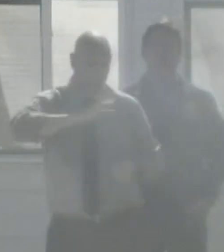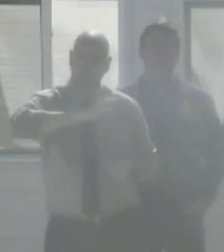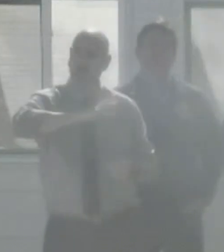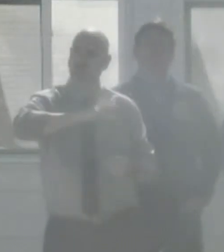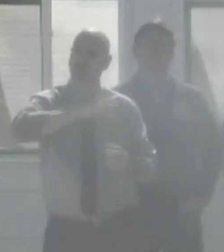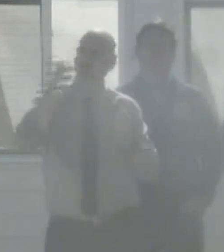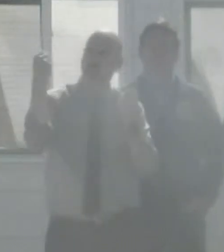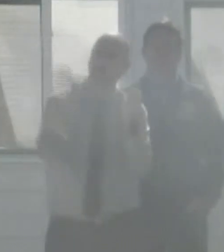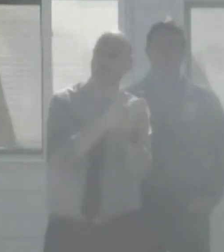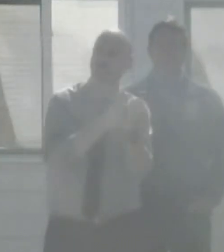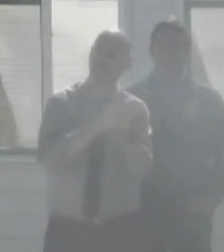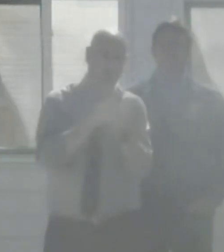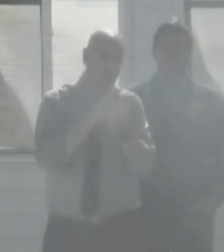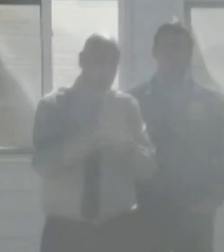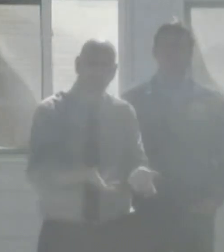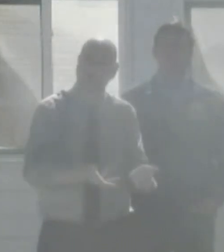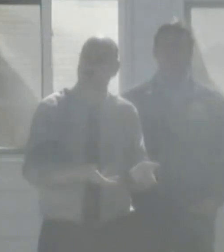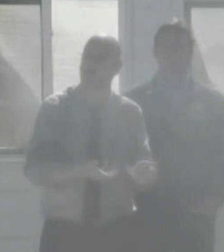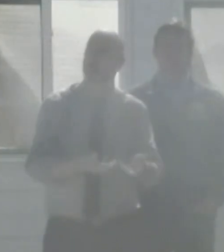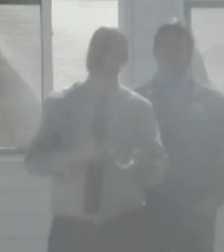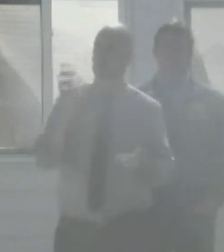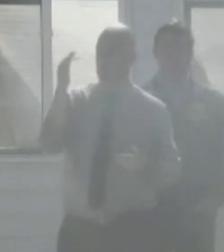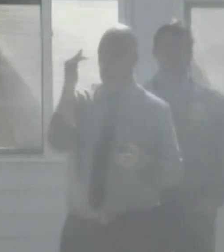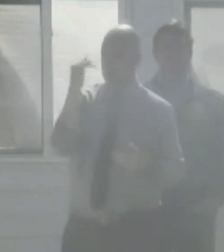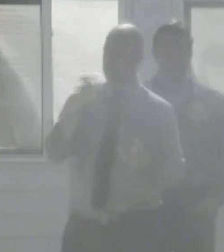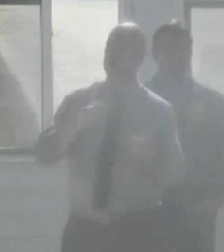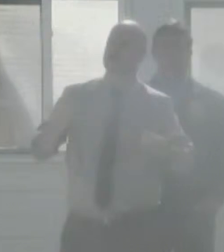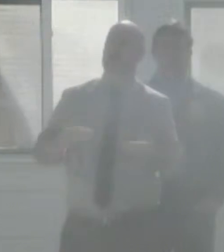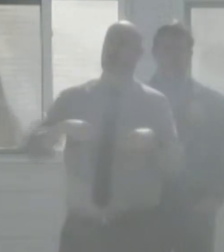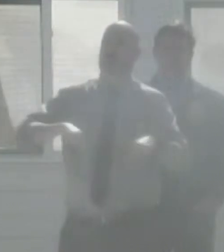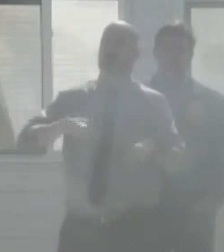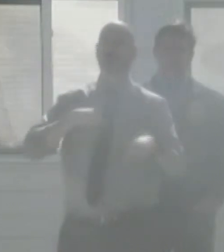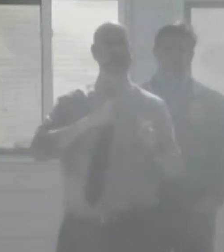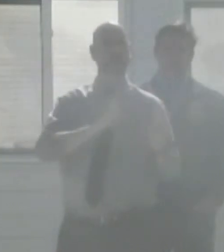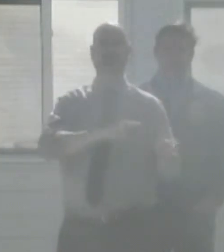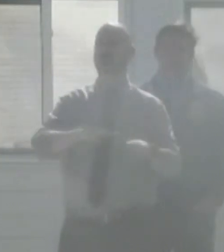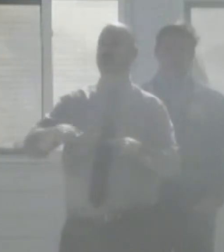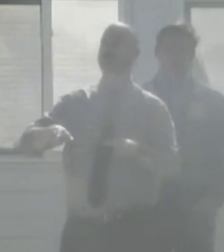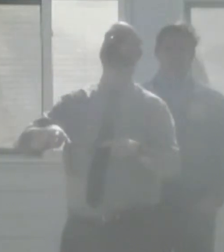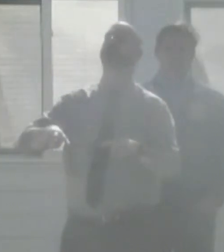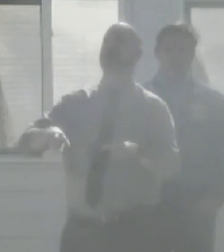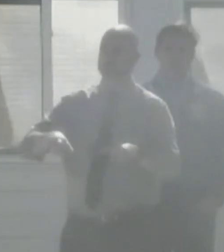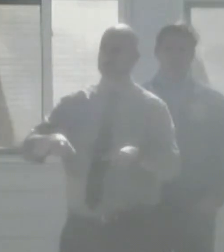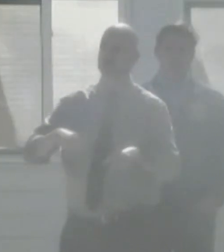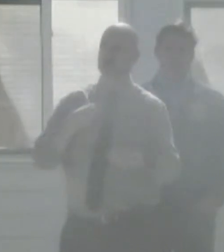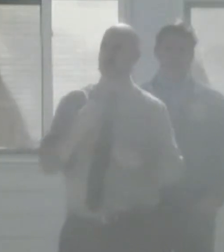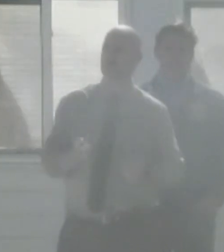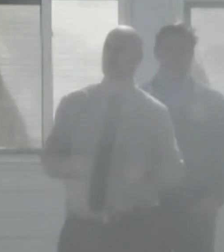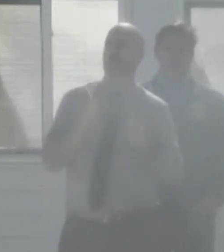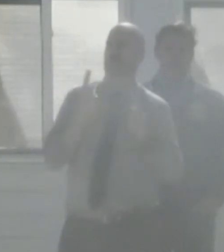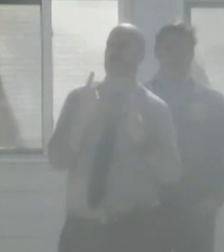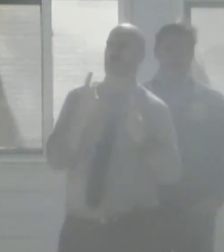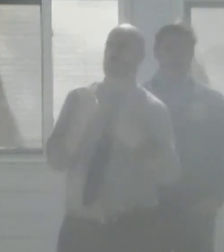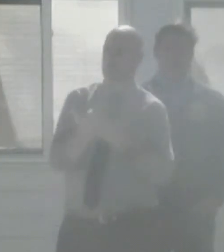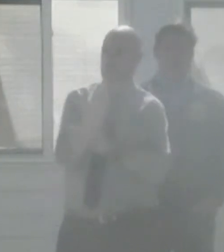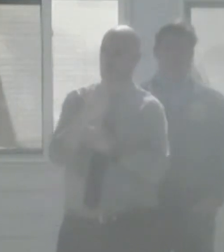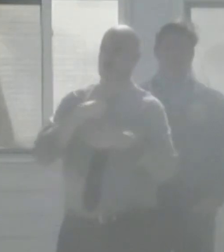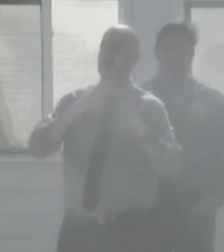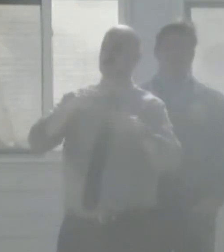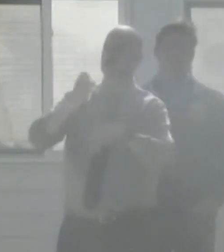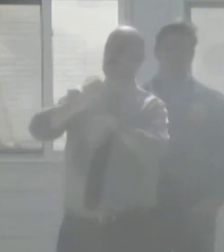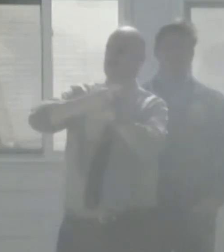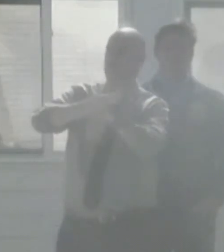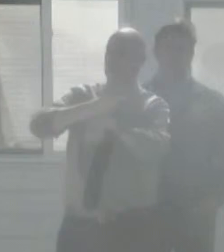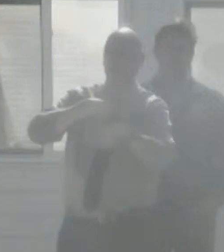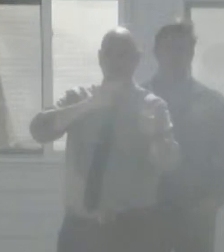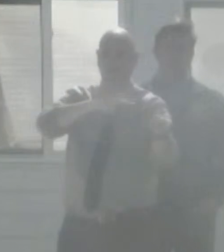can understand what the impacts are. And as I've been able to go through Siesta Key this morning and see the impacts, talk